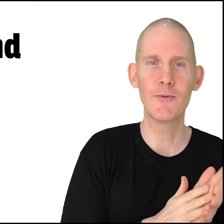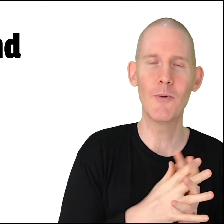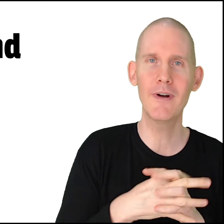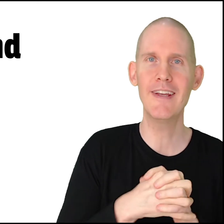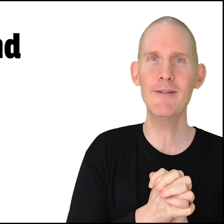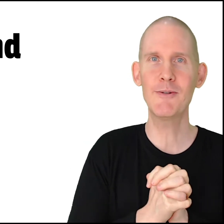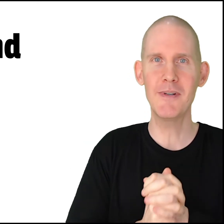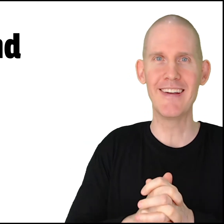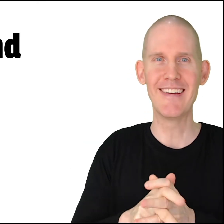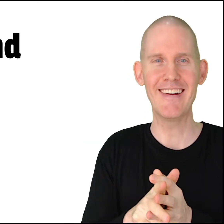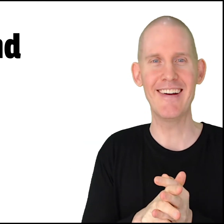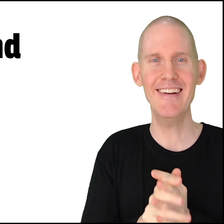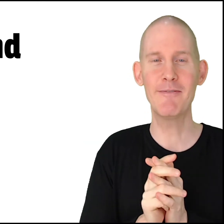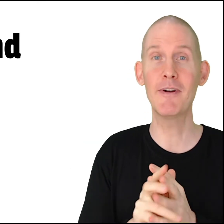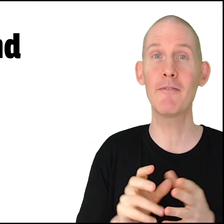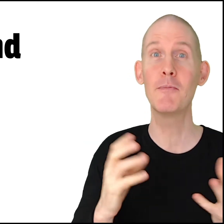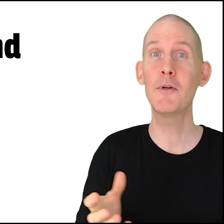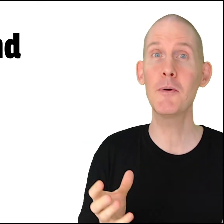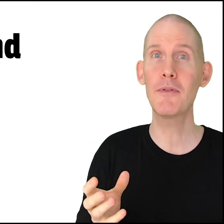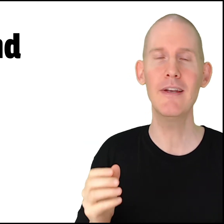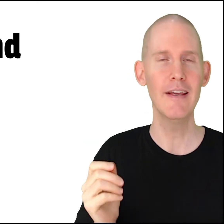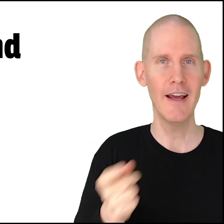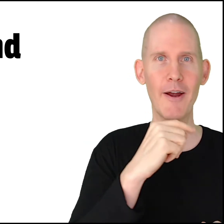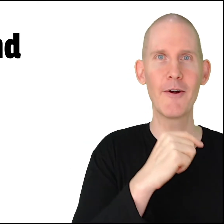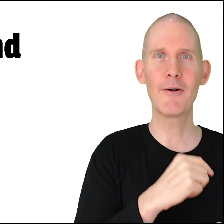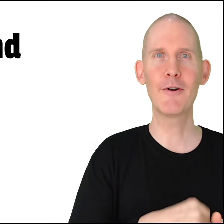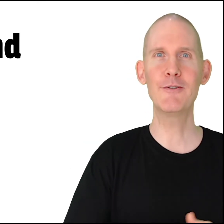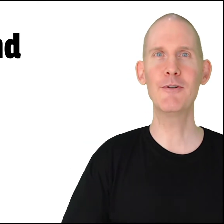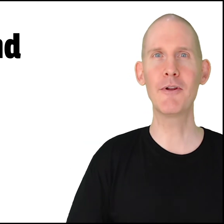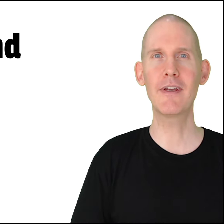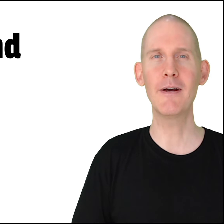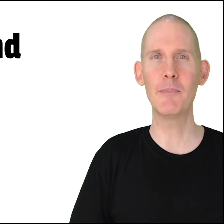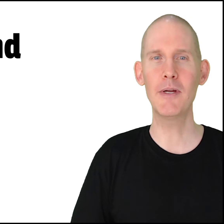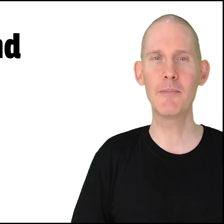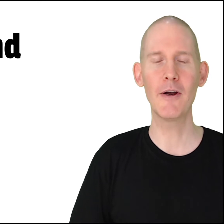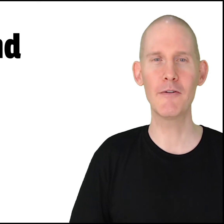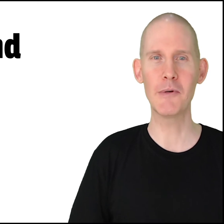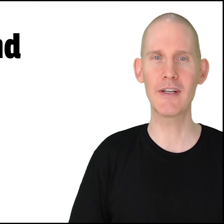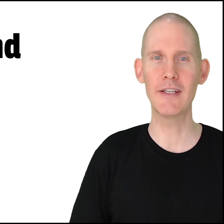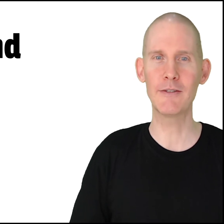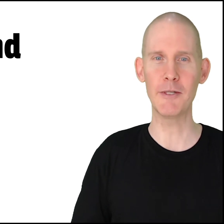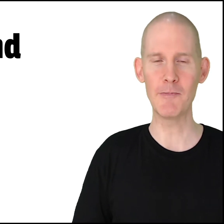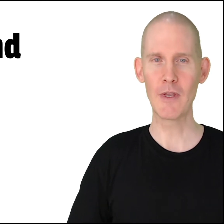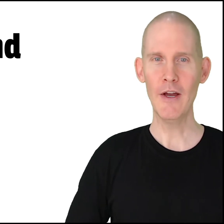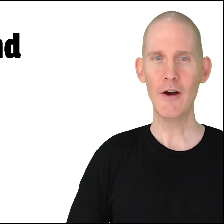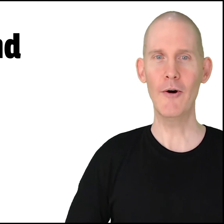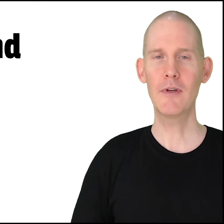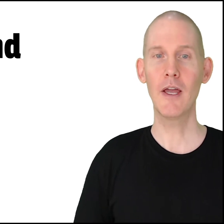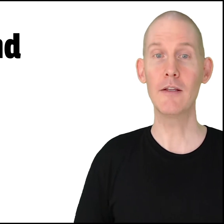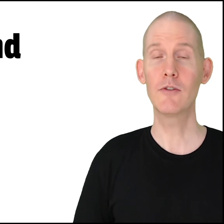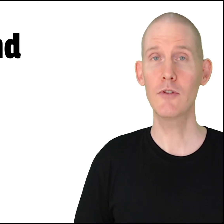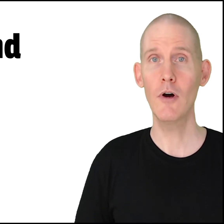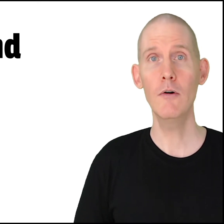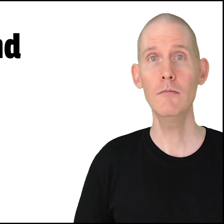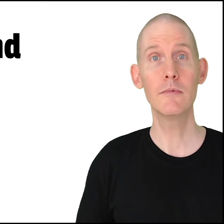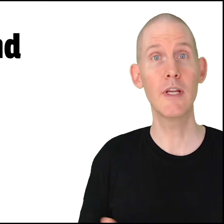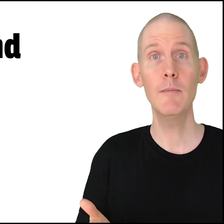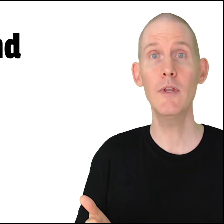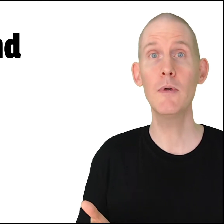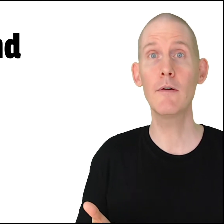What a history. If you're not familiar with it, I urge you to look it up. Big part of American history. Okay, so same thing. We have